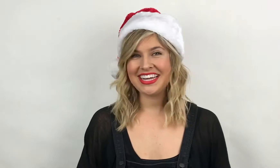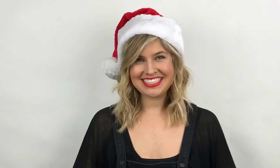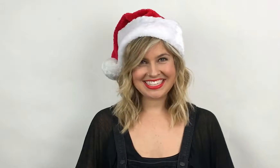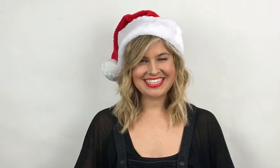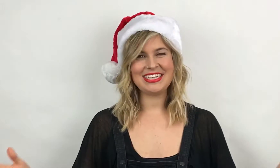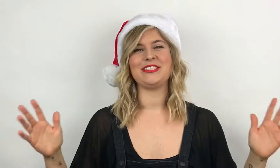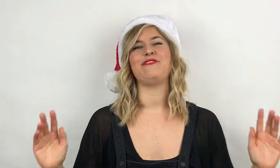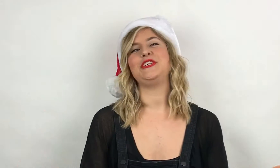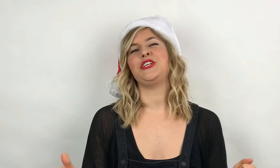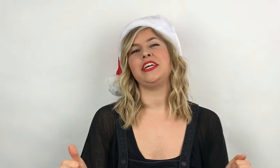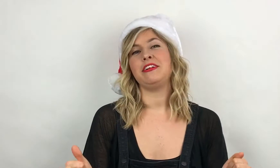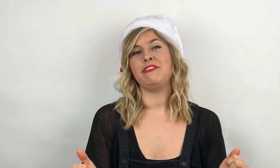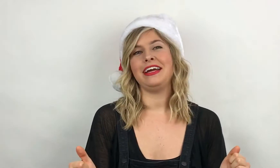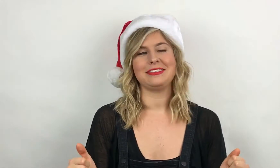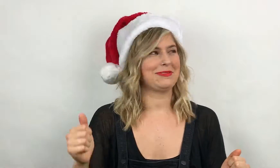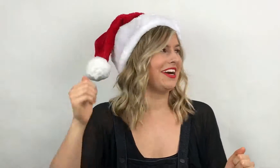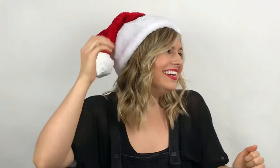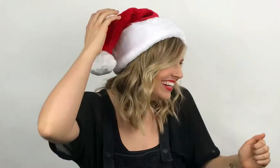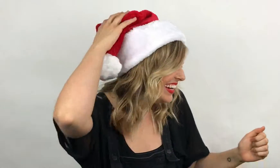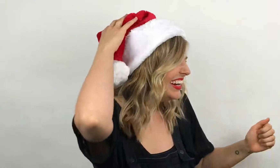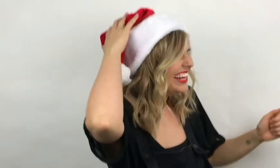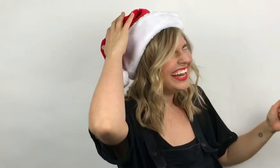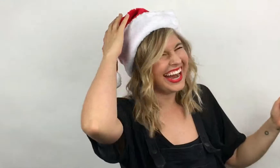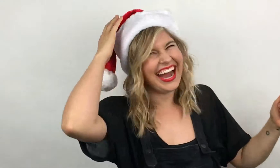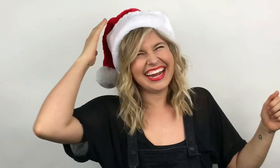Holiday season is officially in effect.